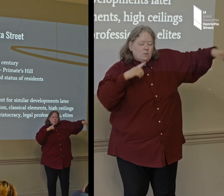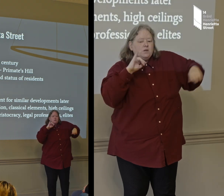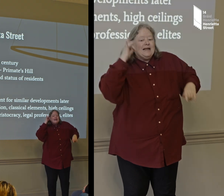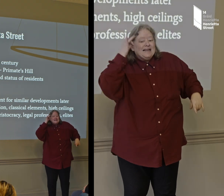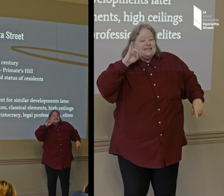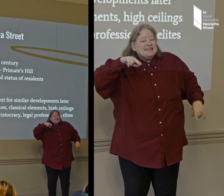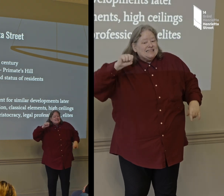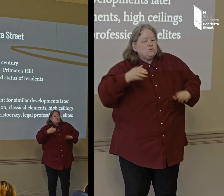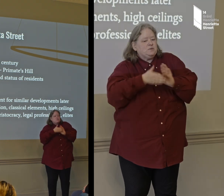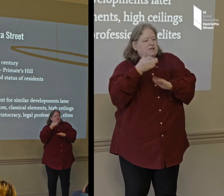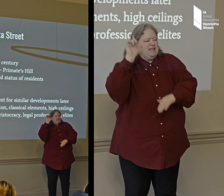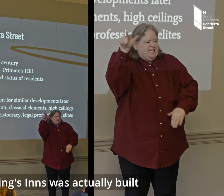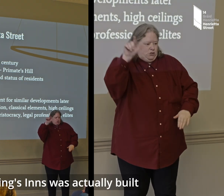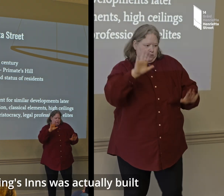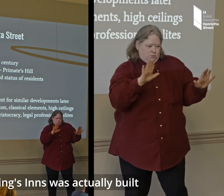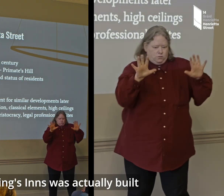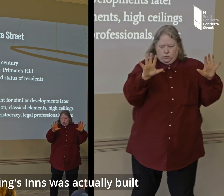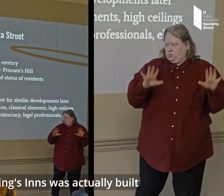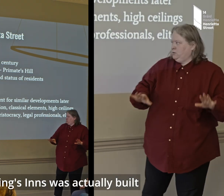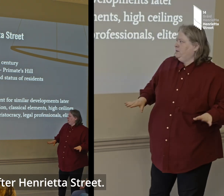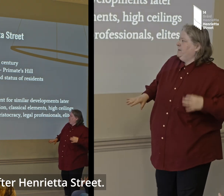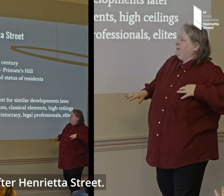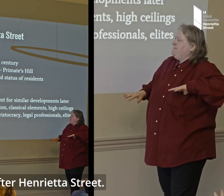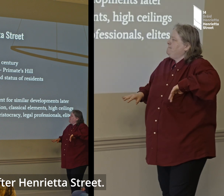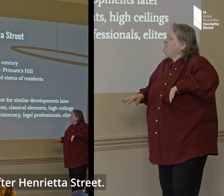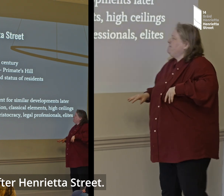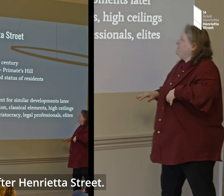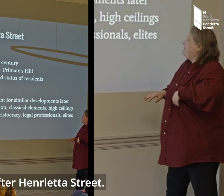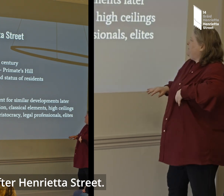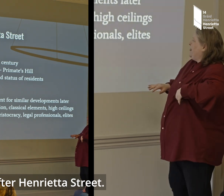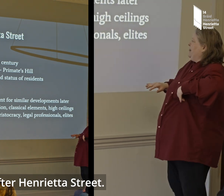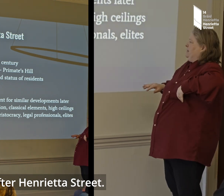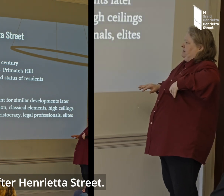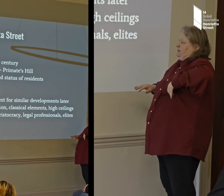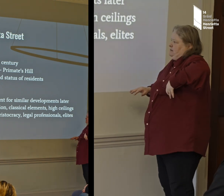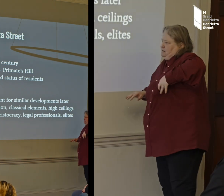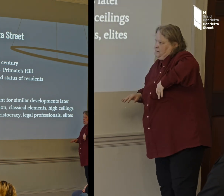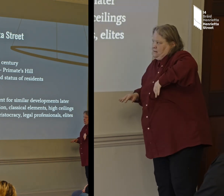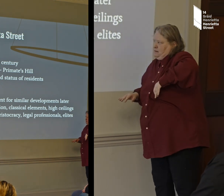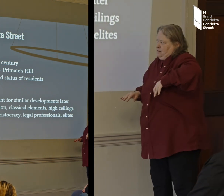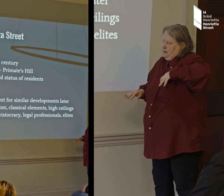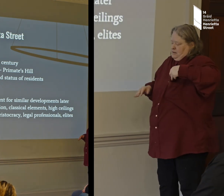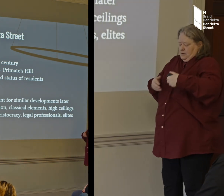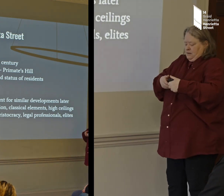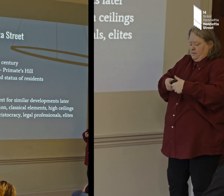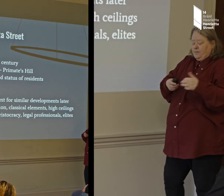Inns. So the King's Inns was actually built after Henrietta Street. But